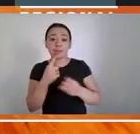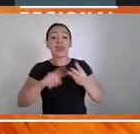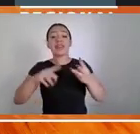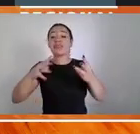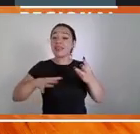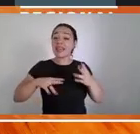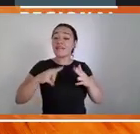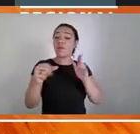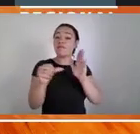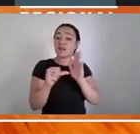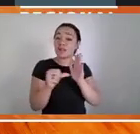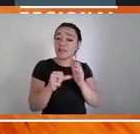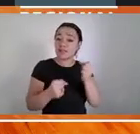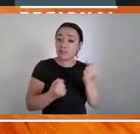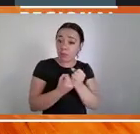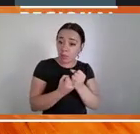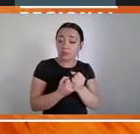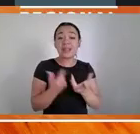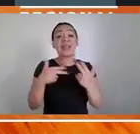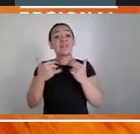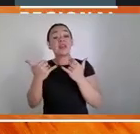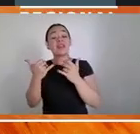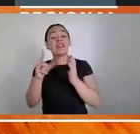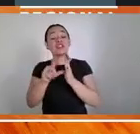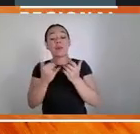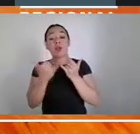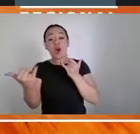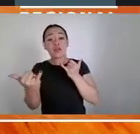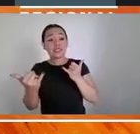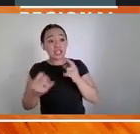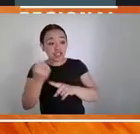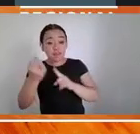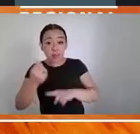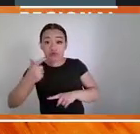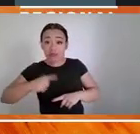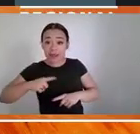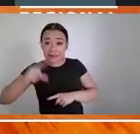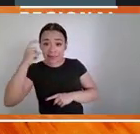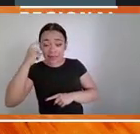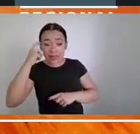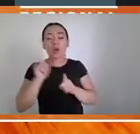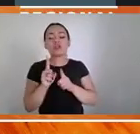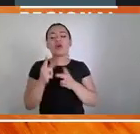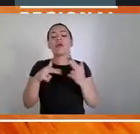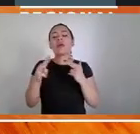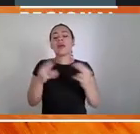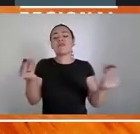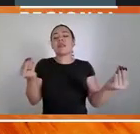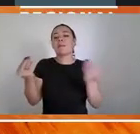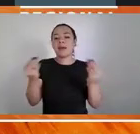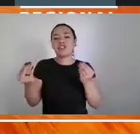support, whether the timeline is achievable and realistic, and whether the budget demonstrates value with relevant